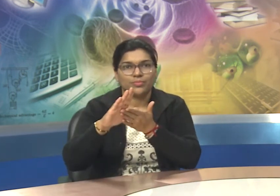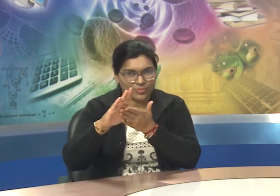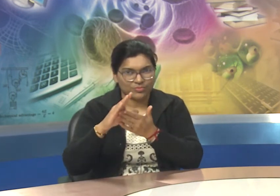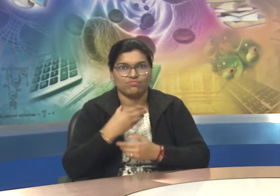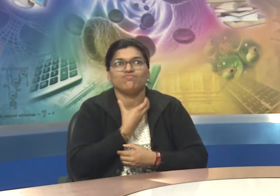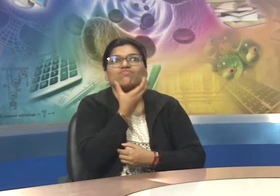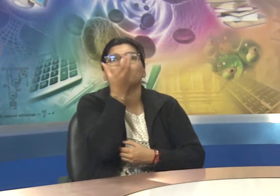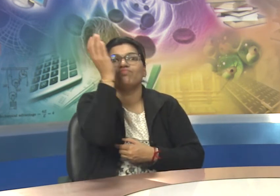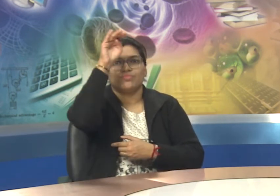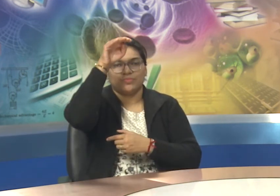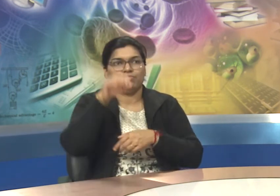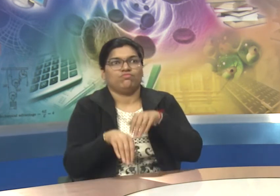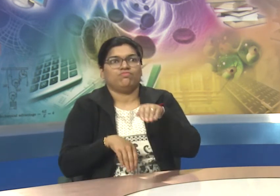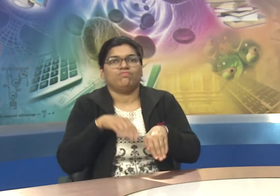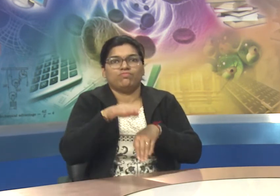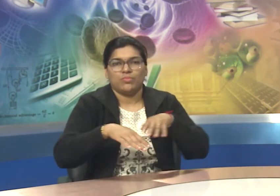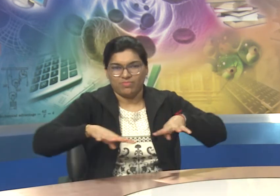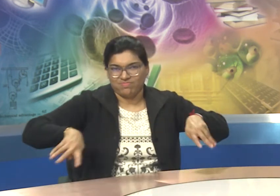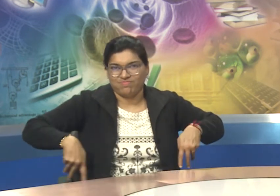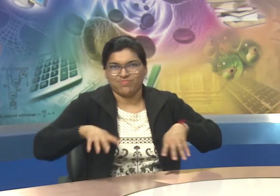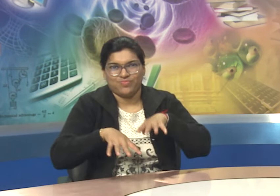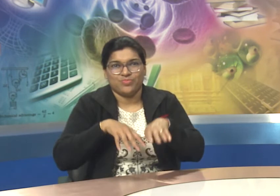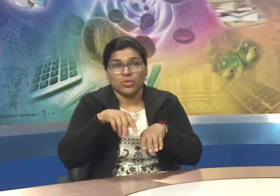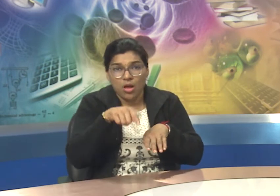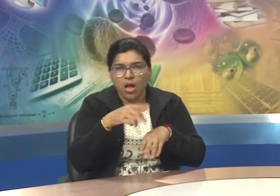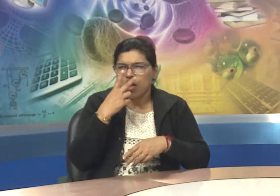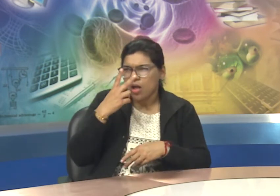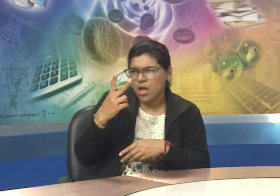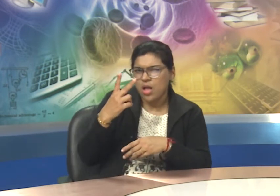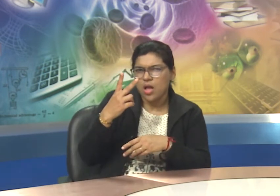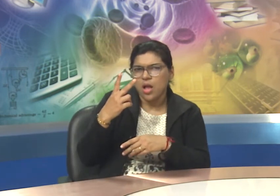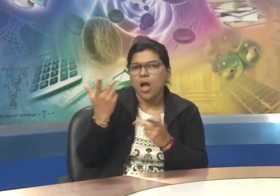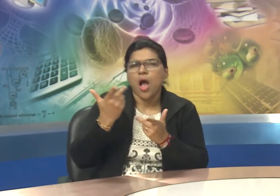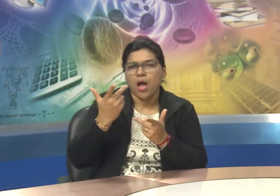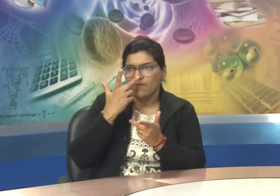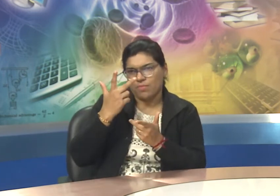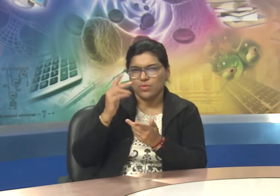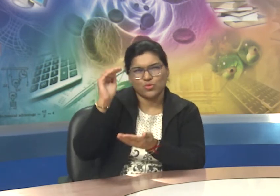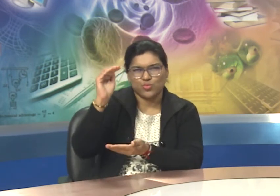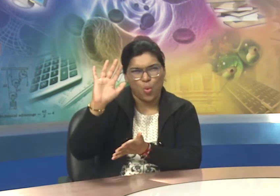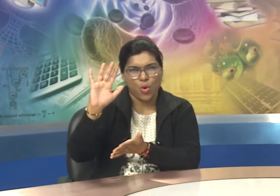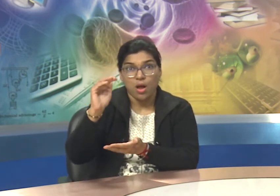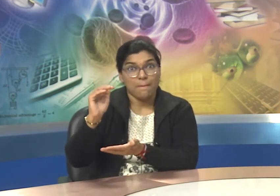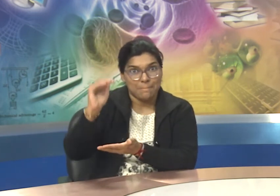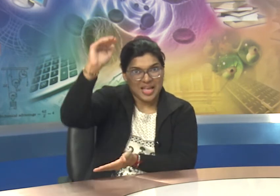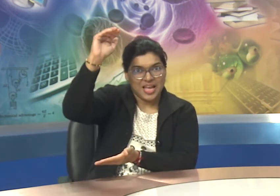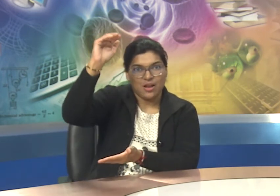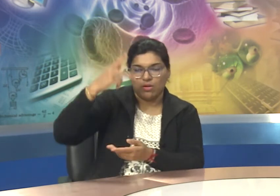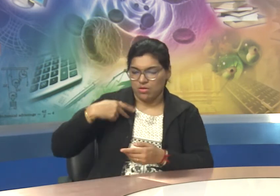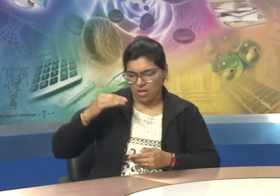and the ostrich, which stands as high as a